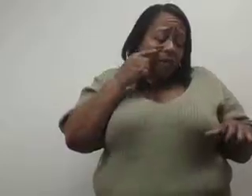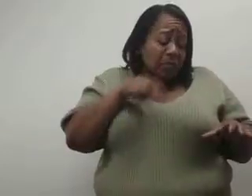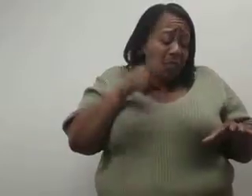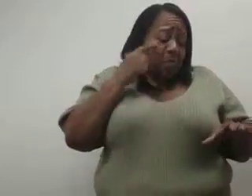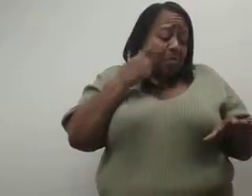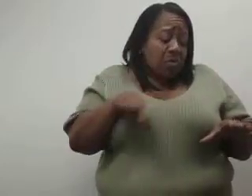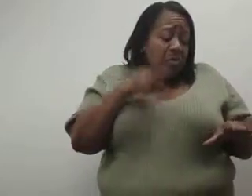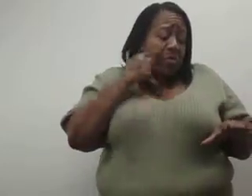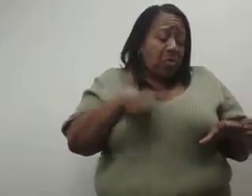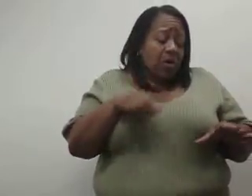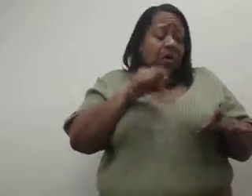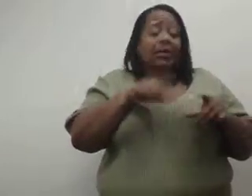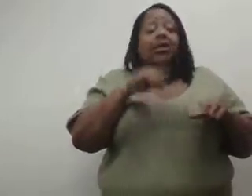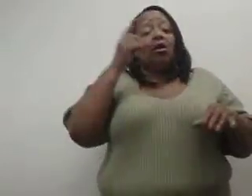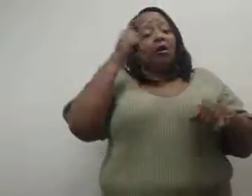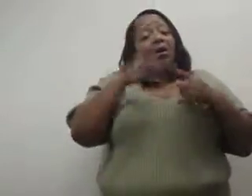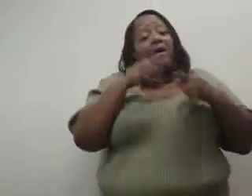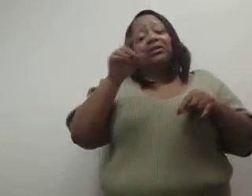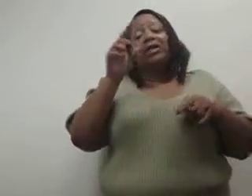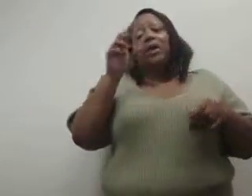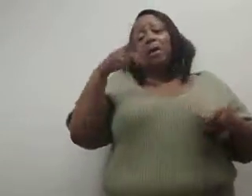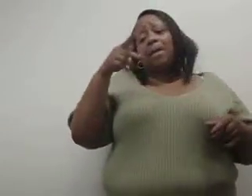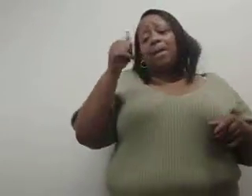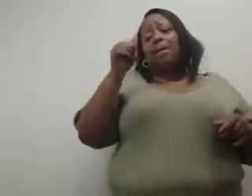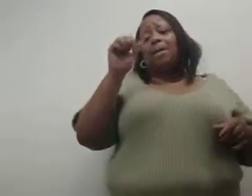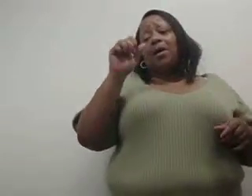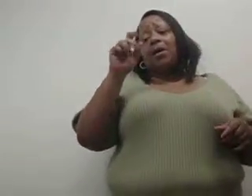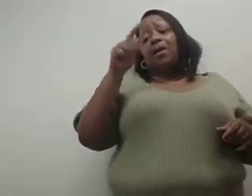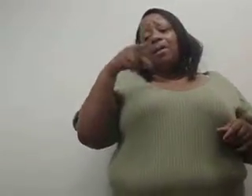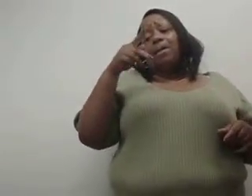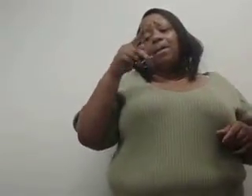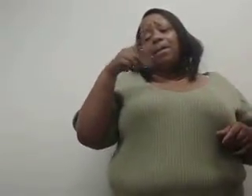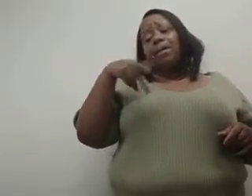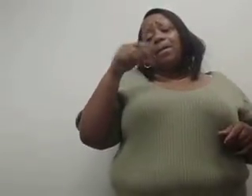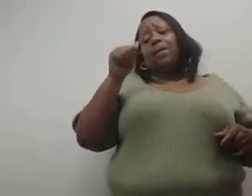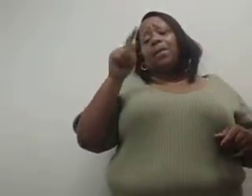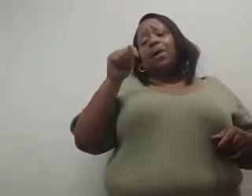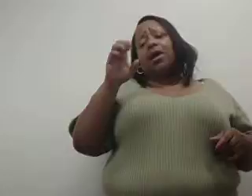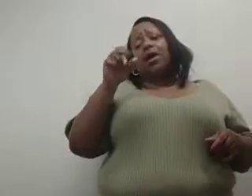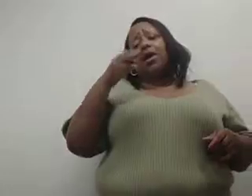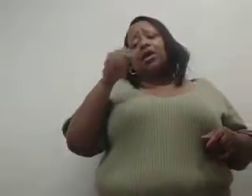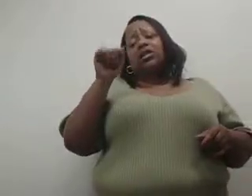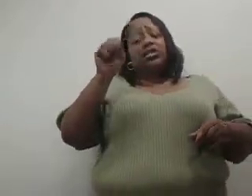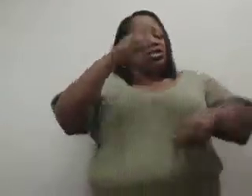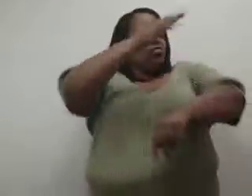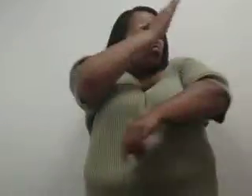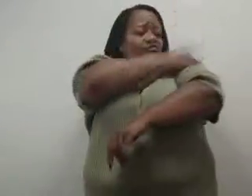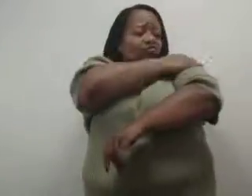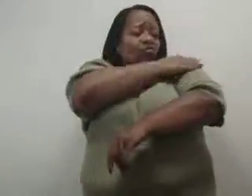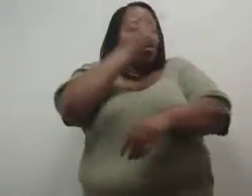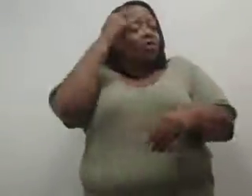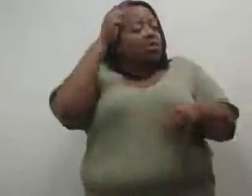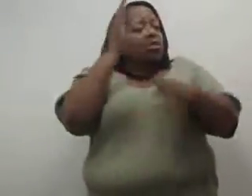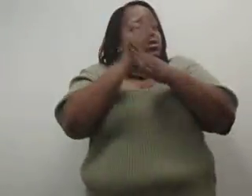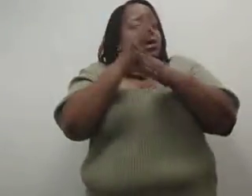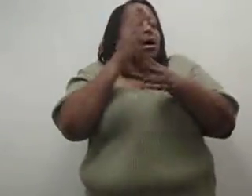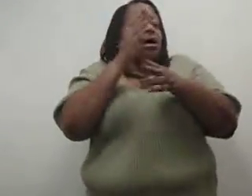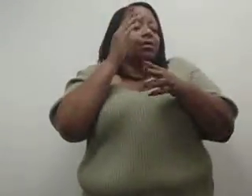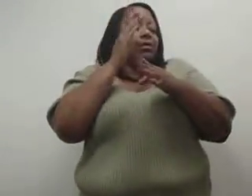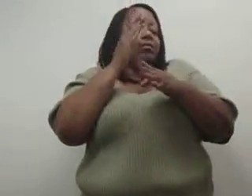discourse communities and how writers respond to each other, and how writers are writing to create a body of knowledge, and then they become